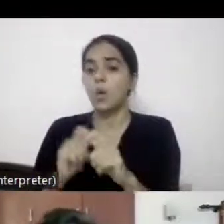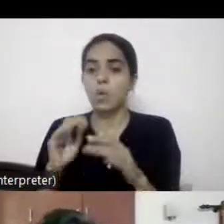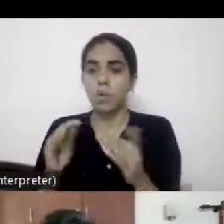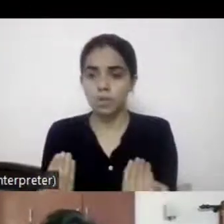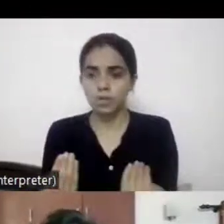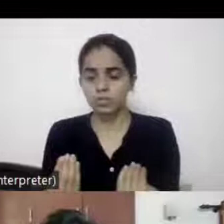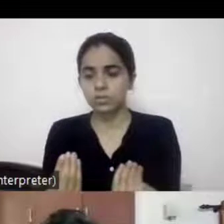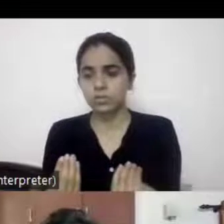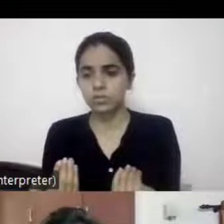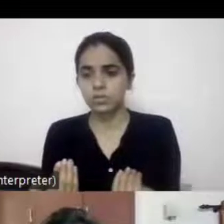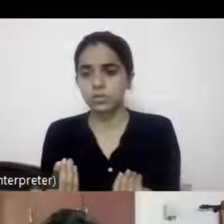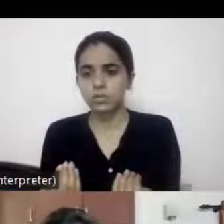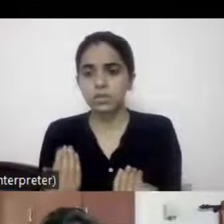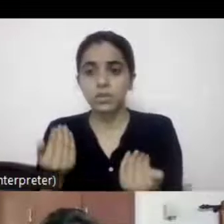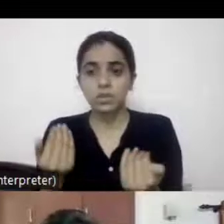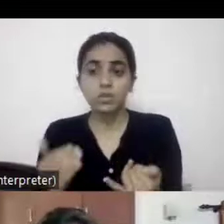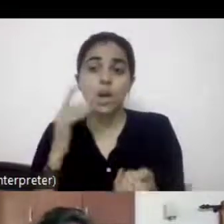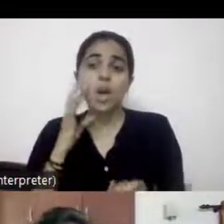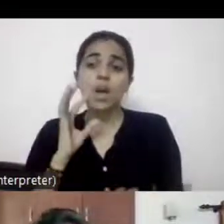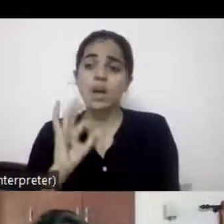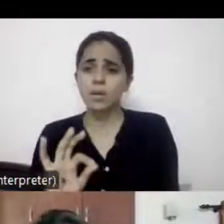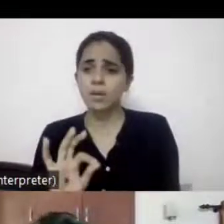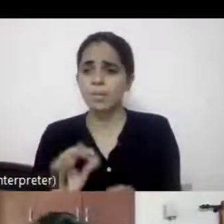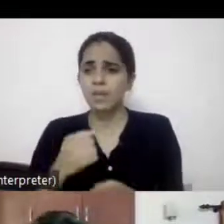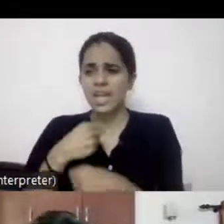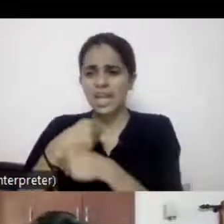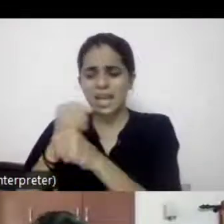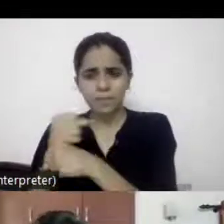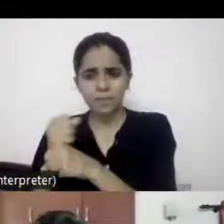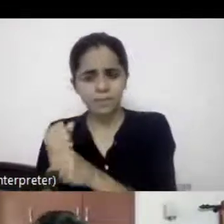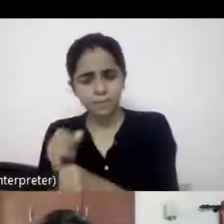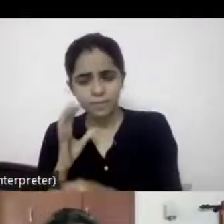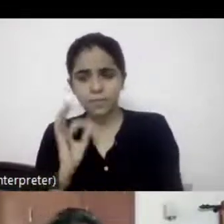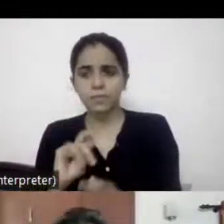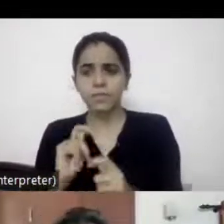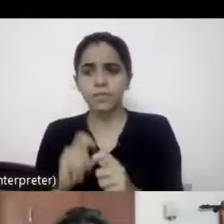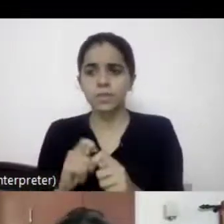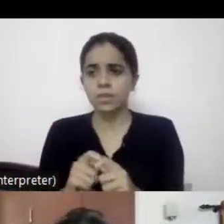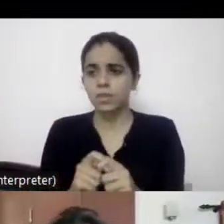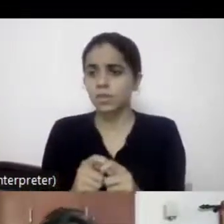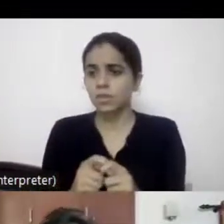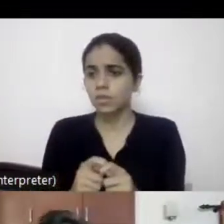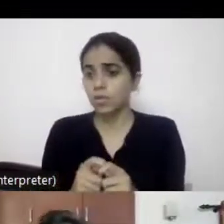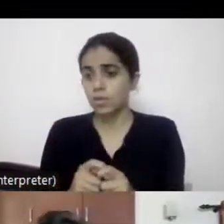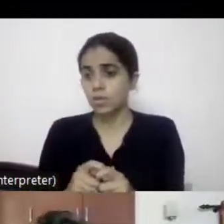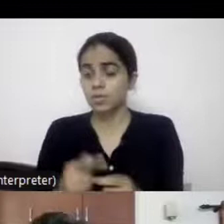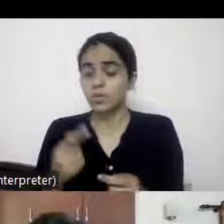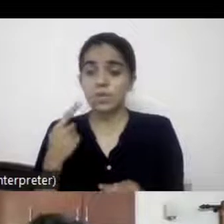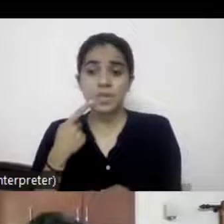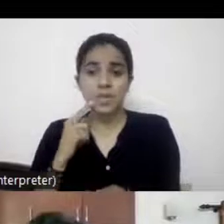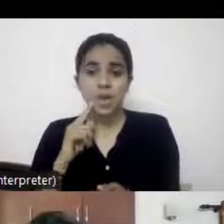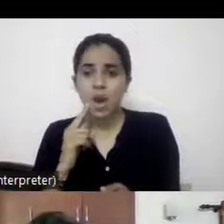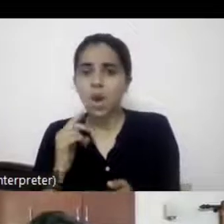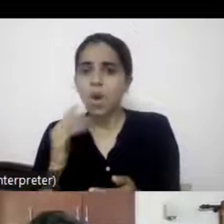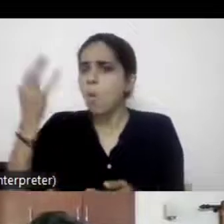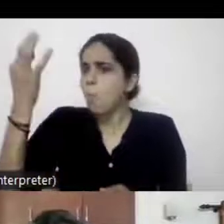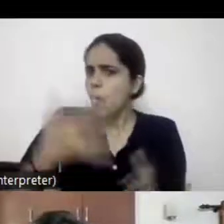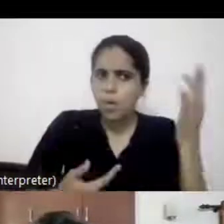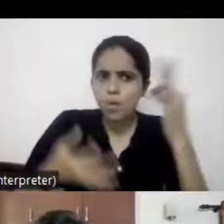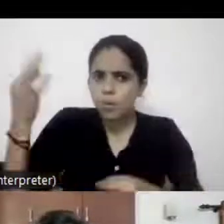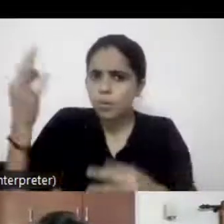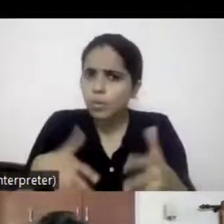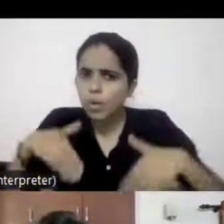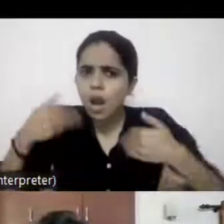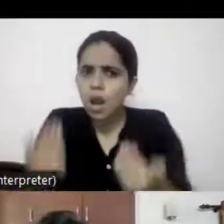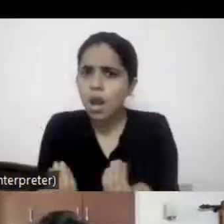on that? So it's important to read that base first. Now, what are the modern day eugenics techniques that you would see